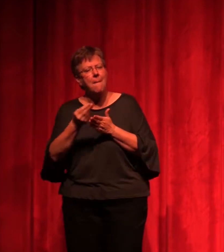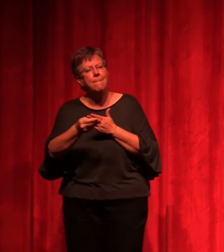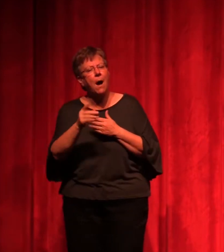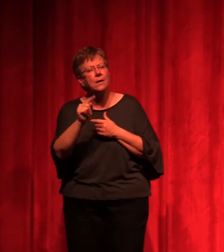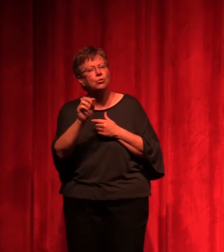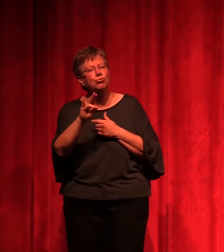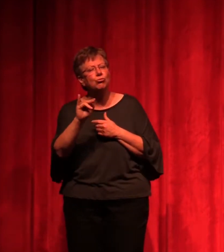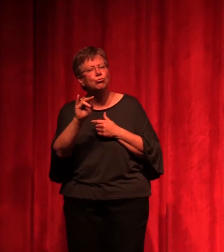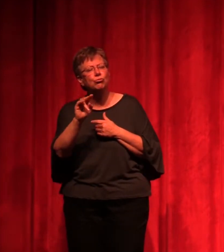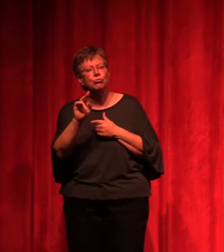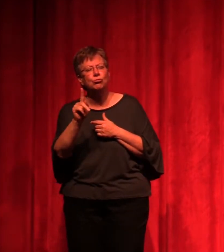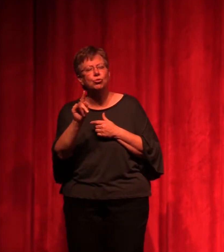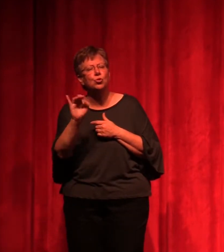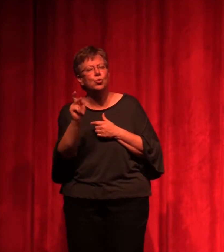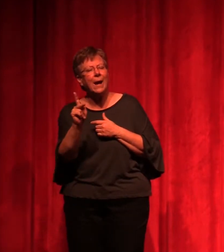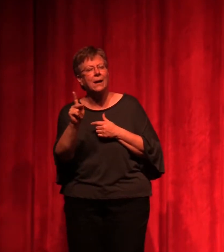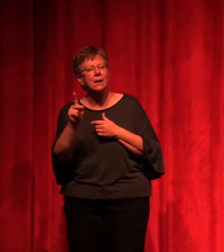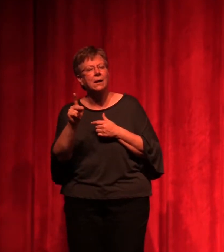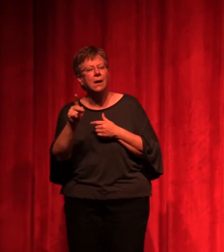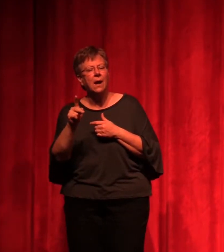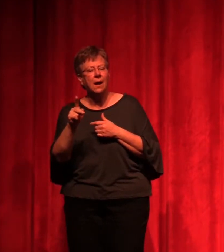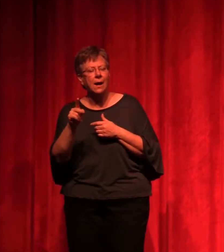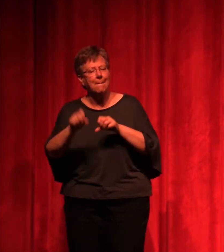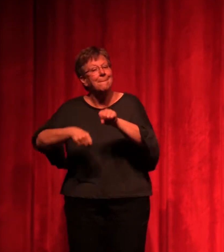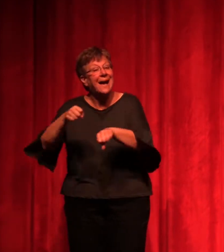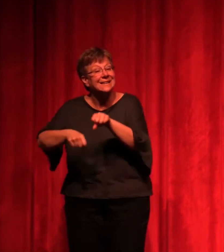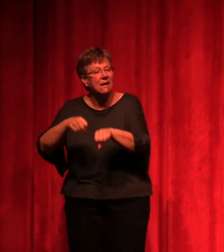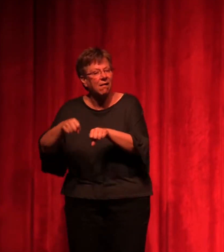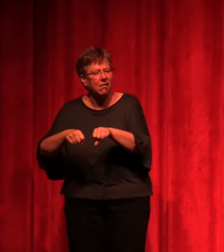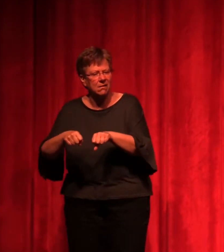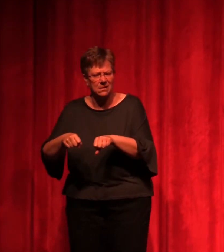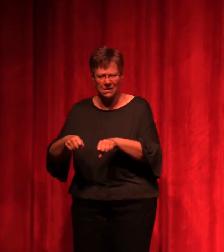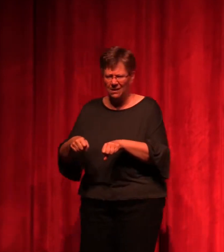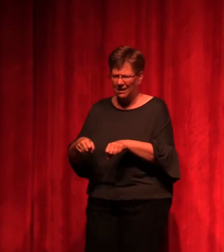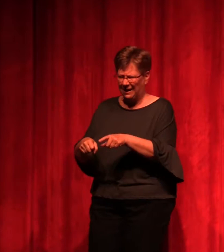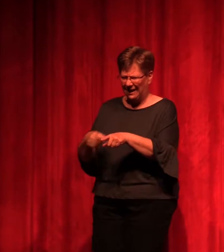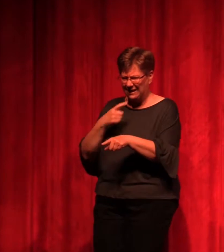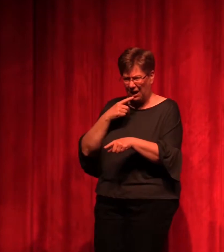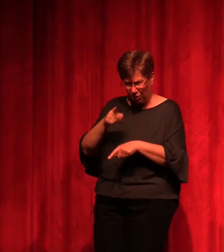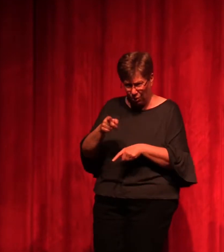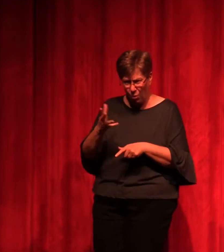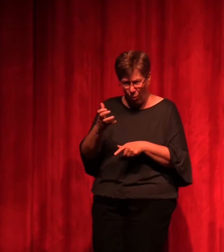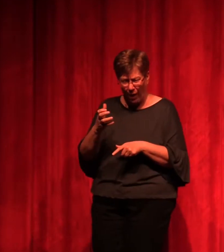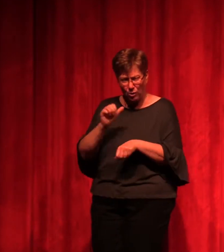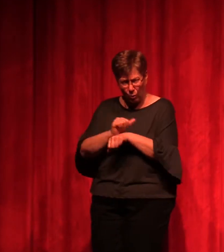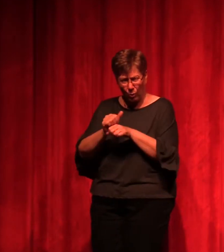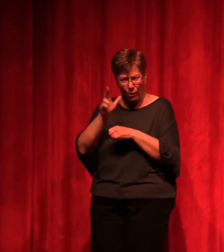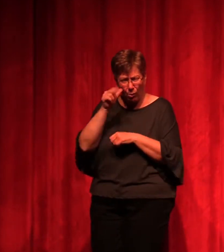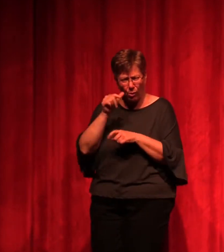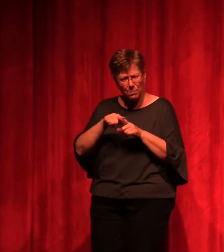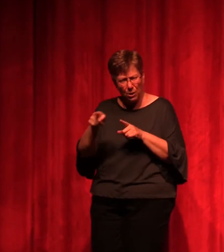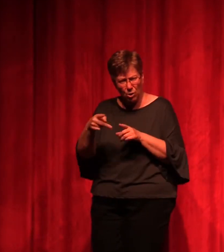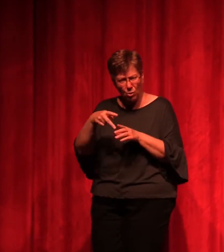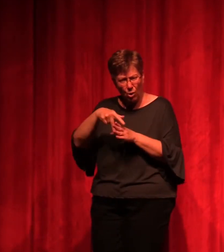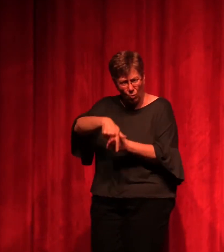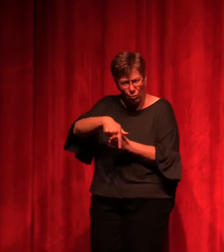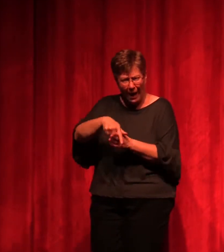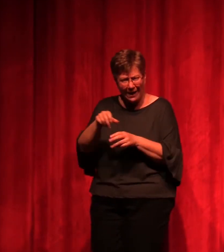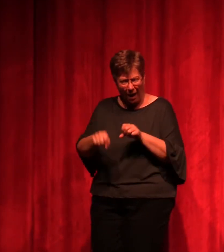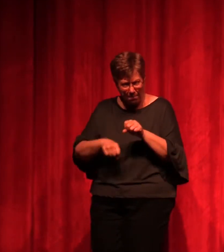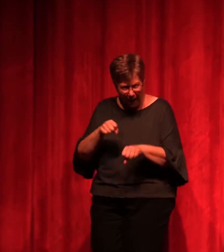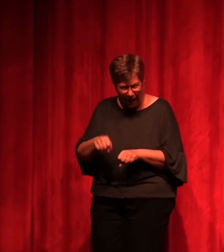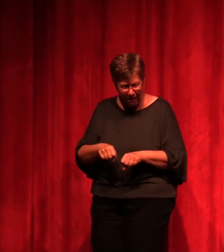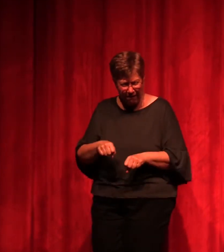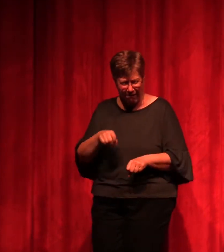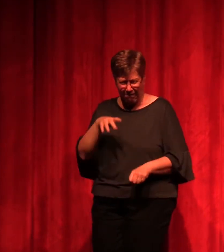us a shirt with a bike." He said, "You want to be a farrier, and you ride a bicycle?"